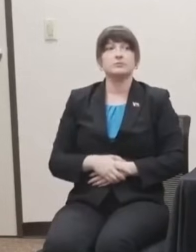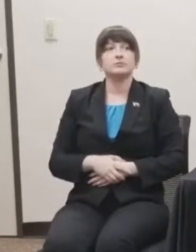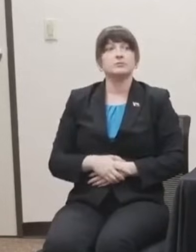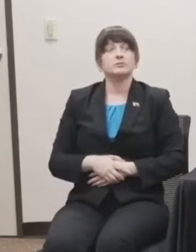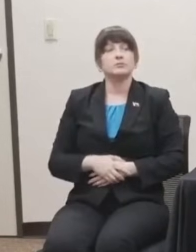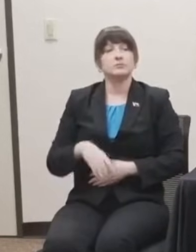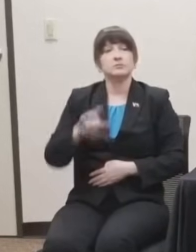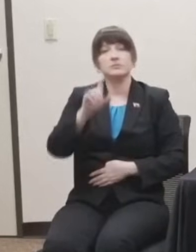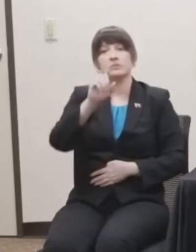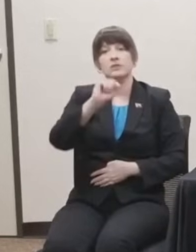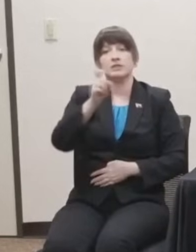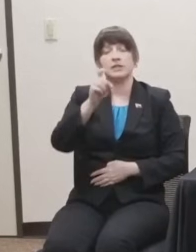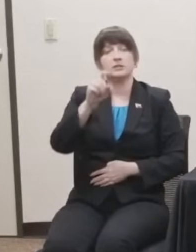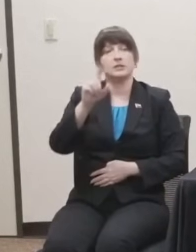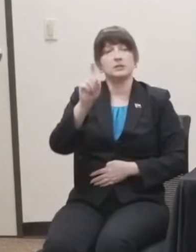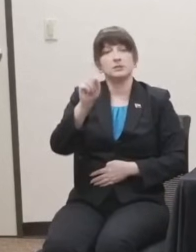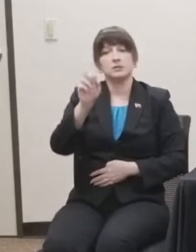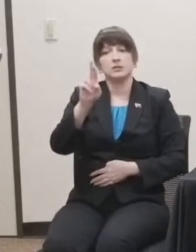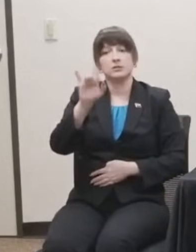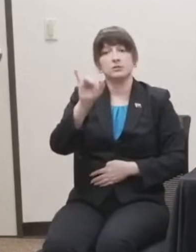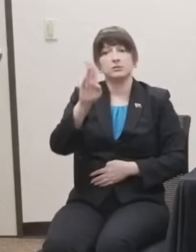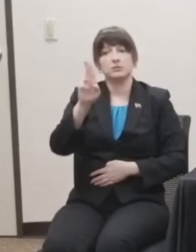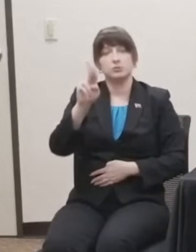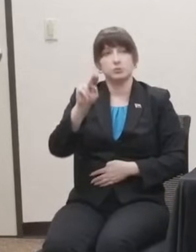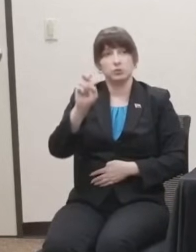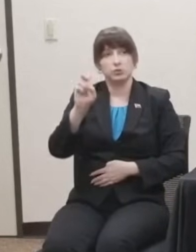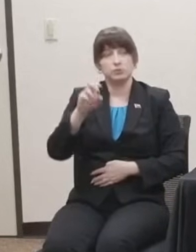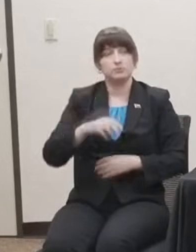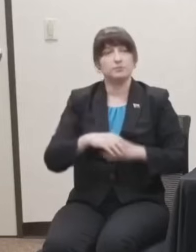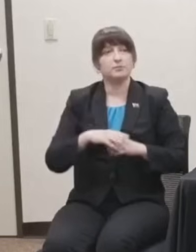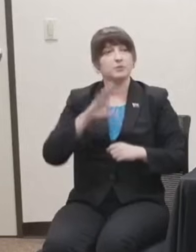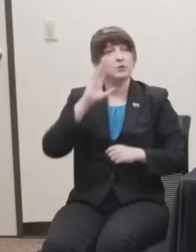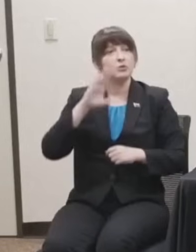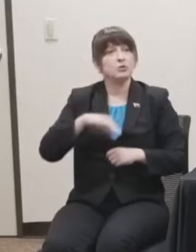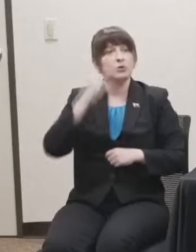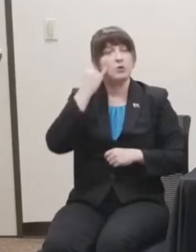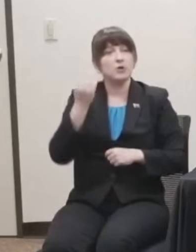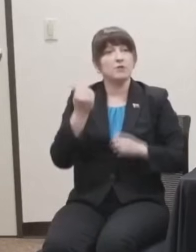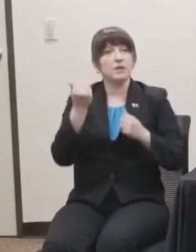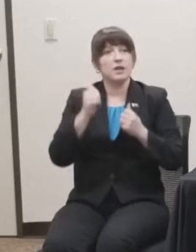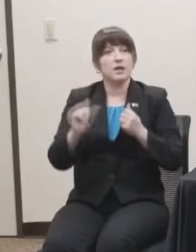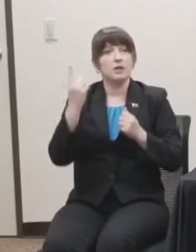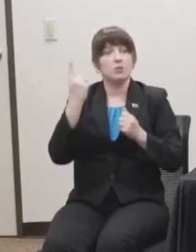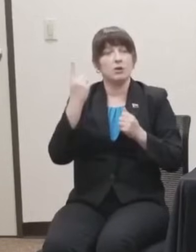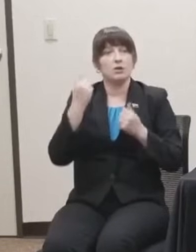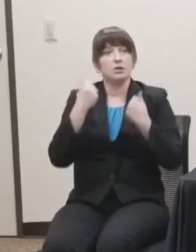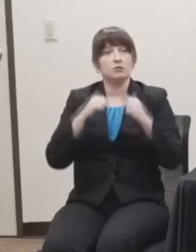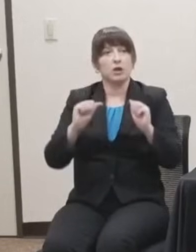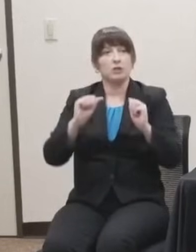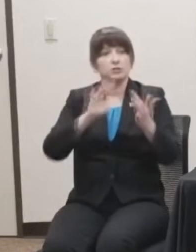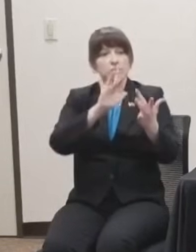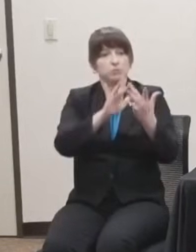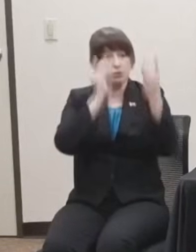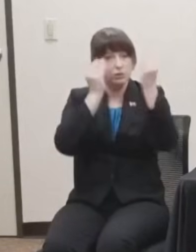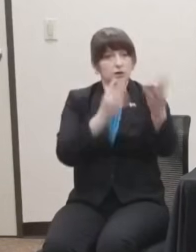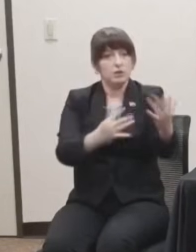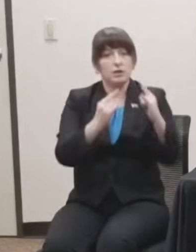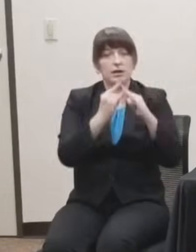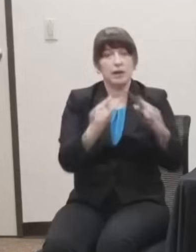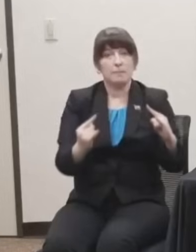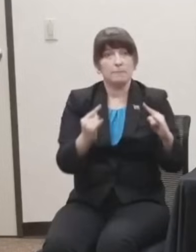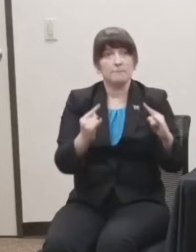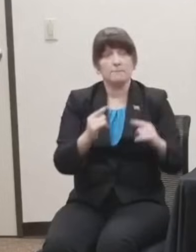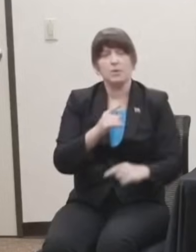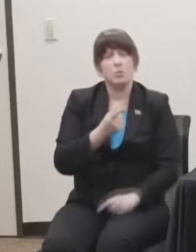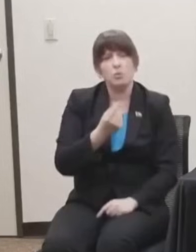Hayden, Texas Tribune. Do you know if anyone tried to get a warning to people at the camps outside of the automated disaster system? I